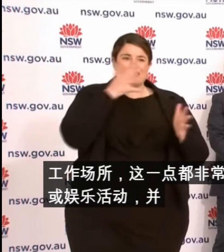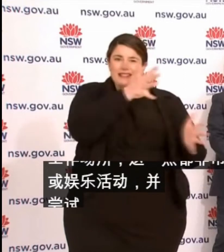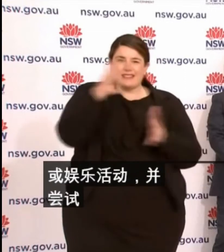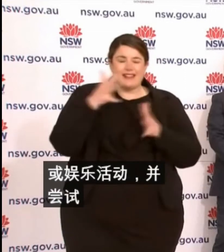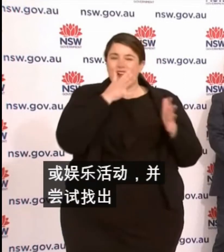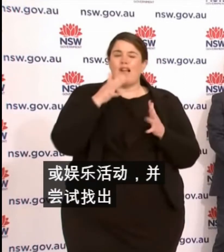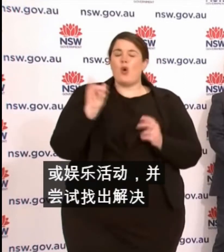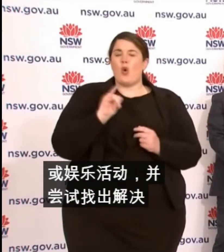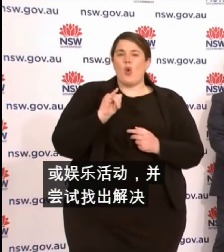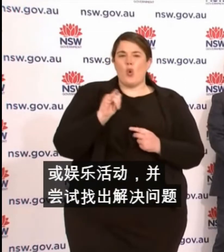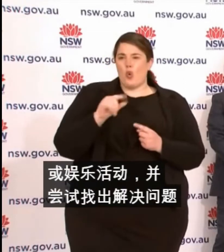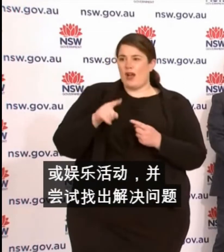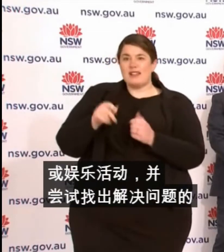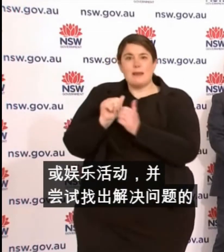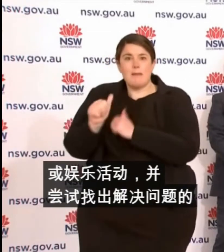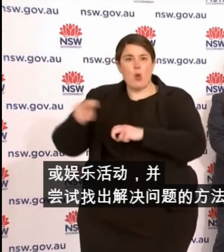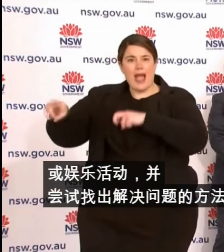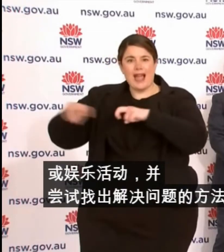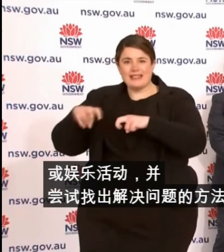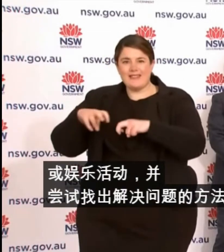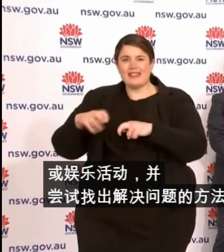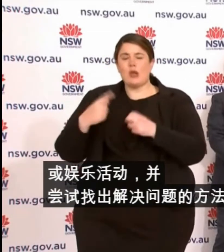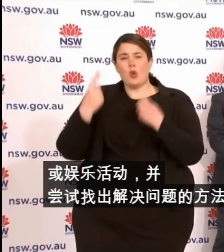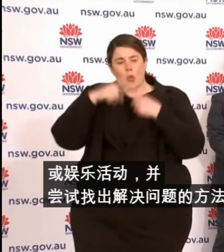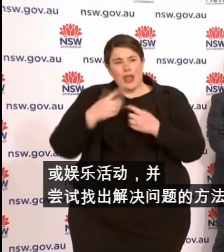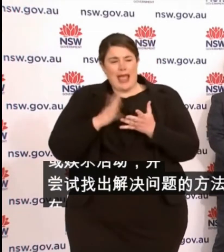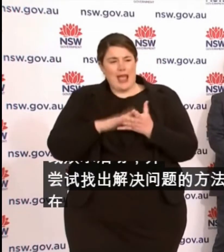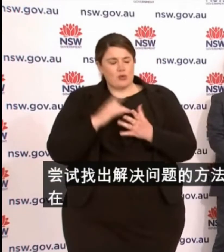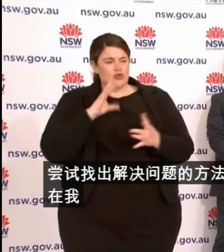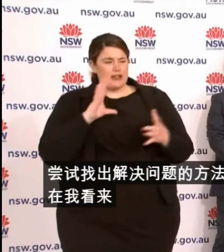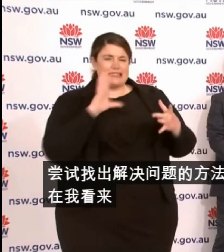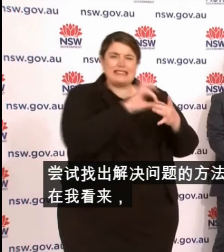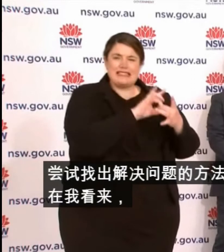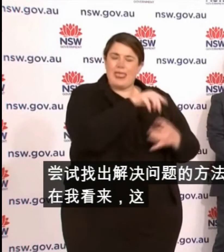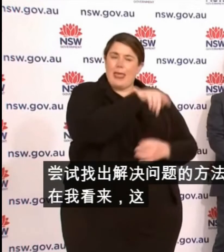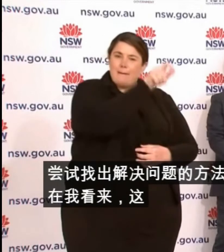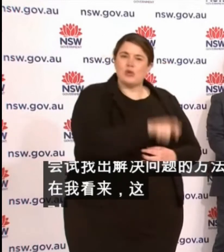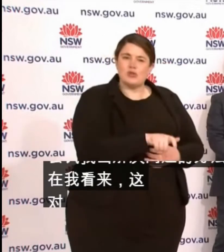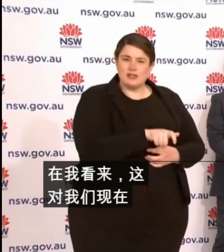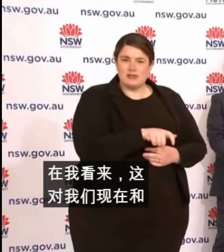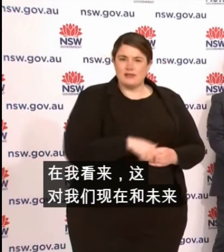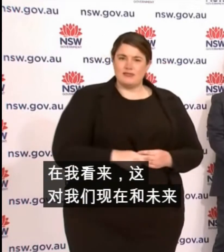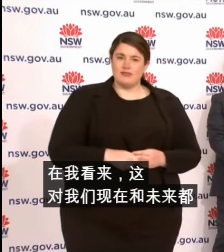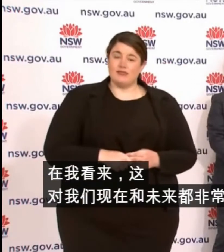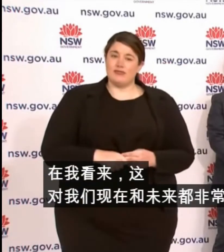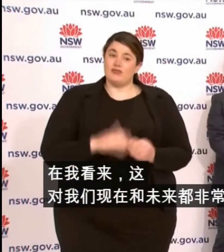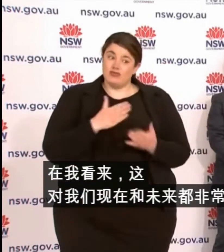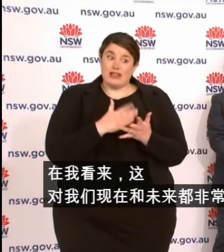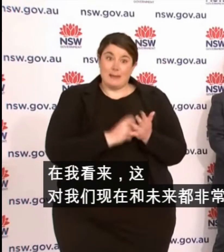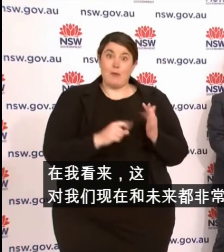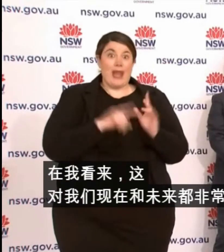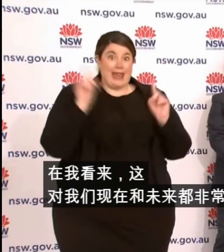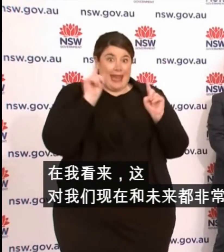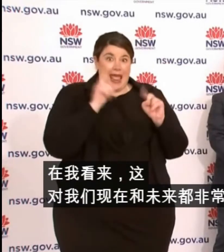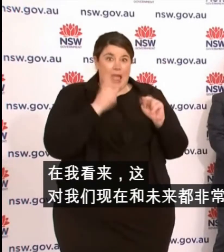and to try and figure out ways to reconnect. In my opinion, that's very appropriate for us now and going